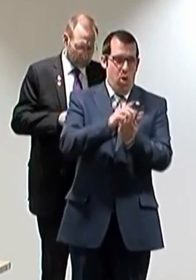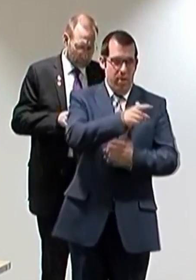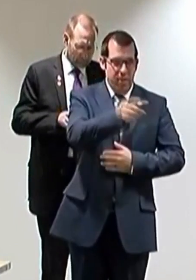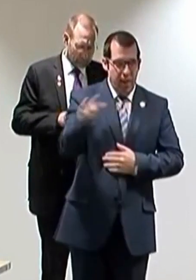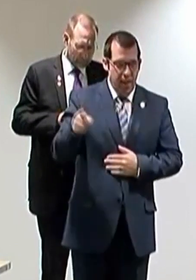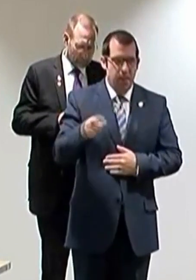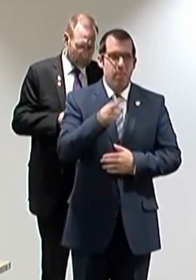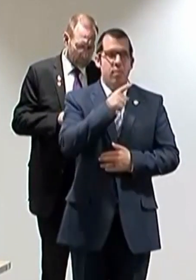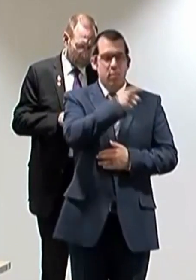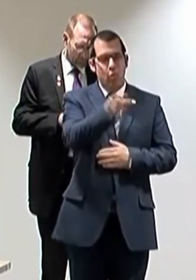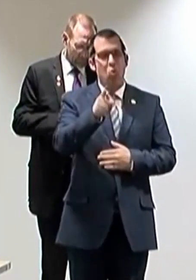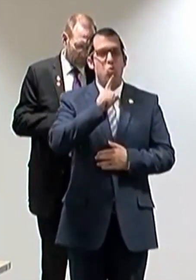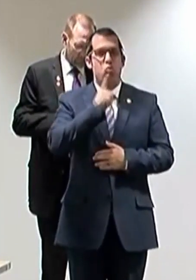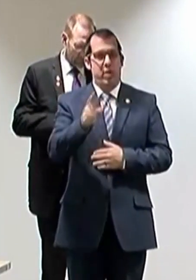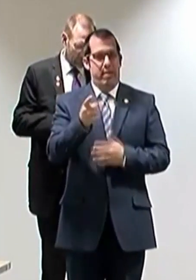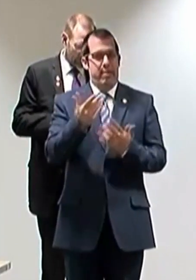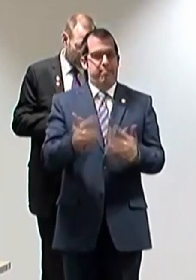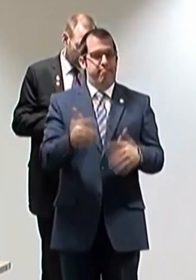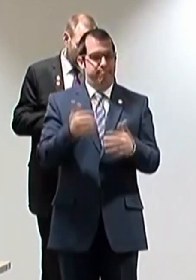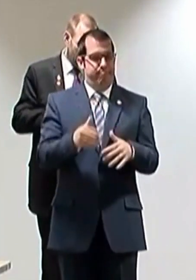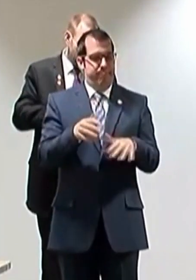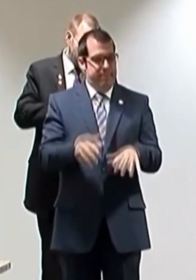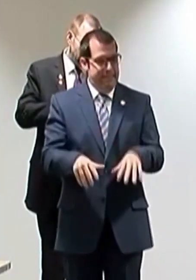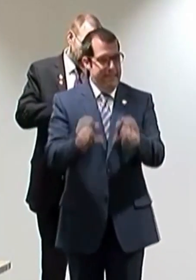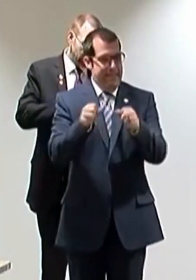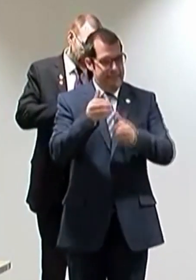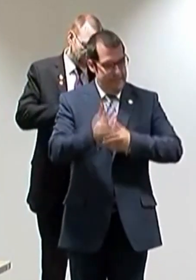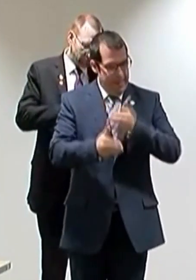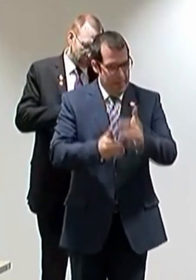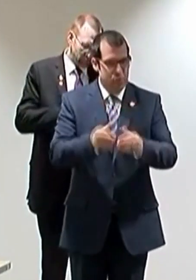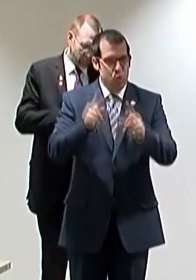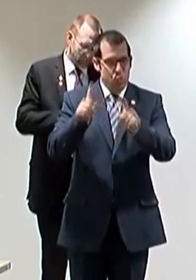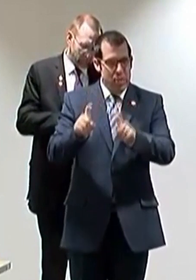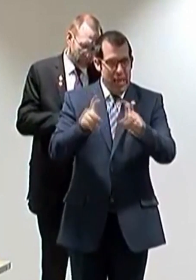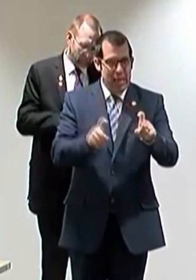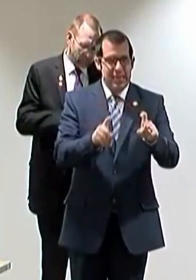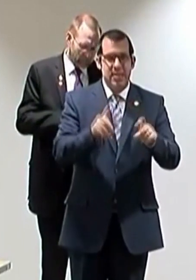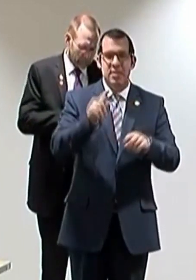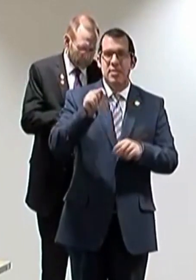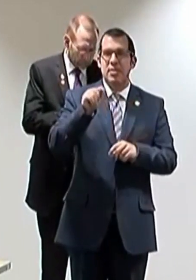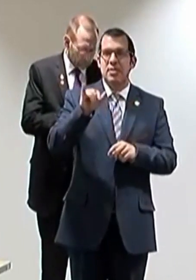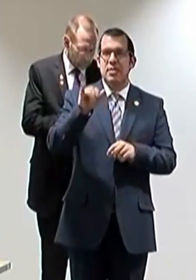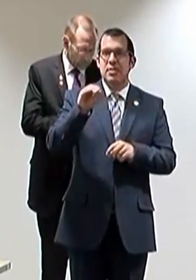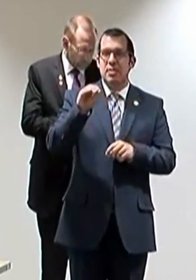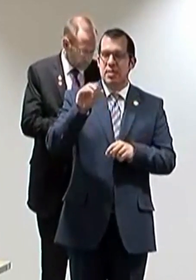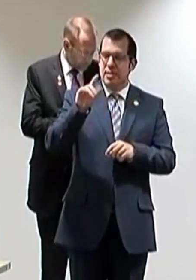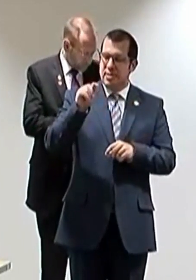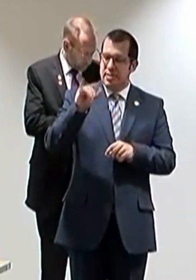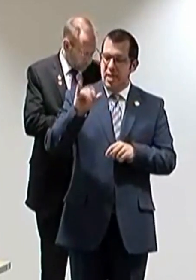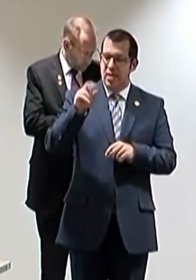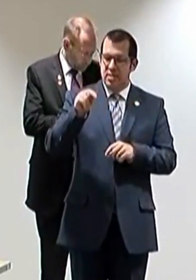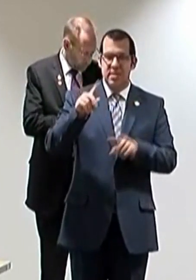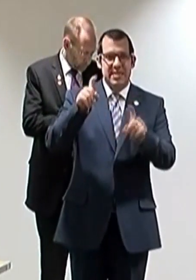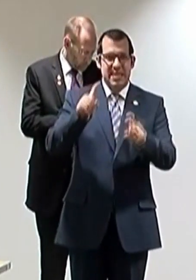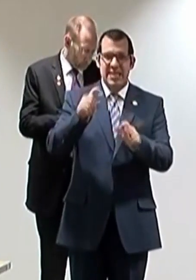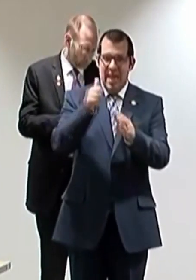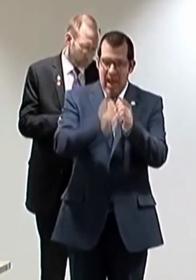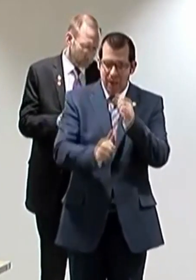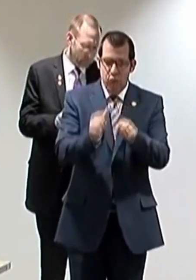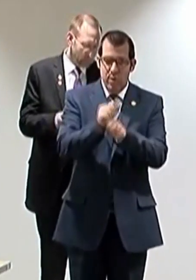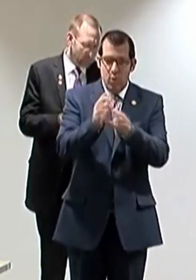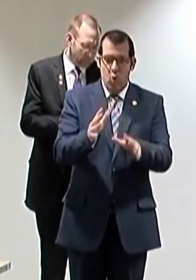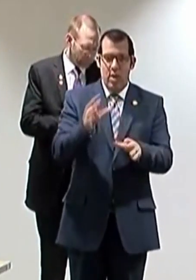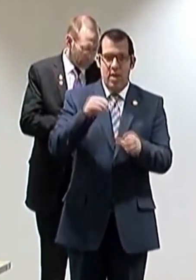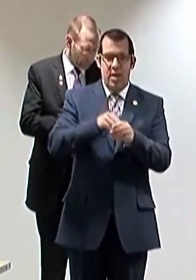have really taken the extra steps of testing. Tyson's is moving to testing every worker in the plants in